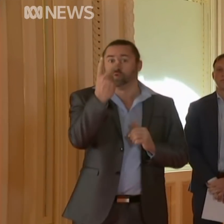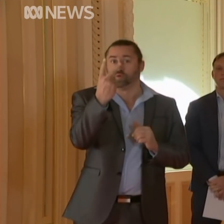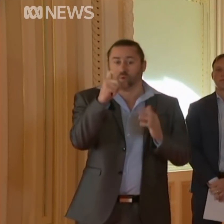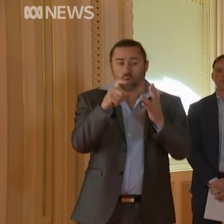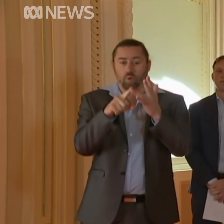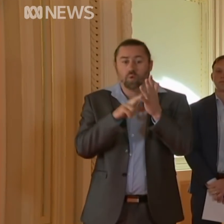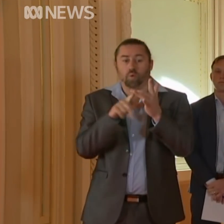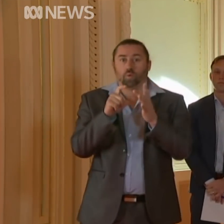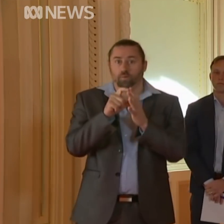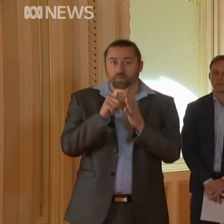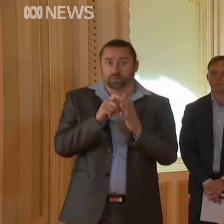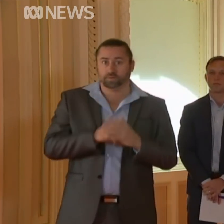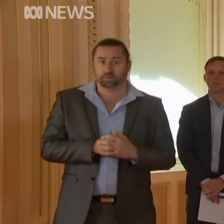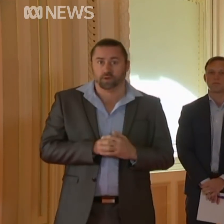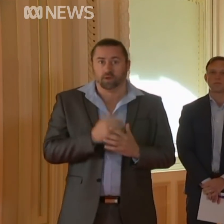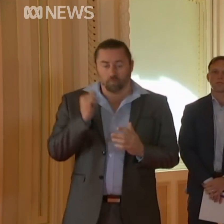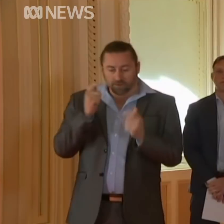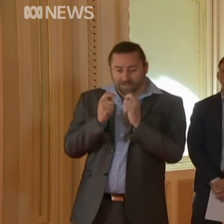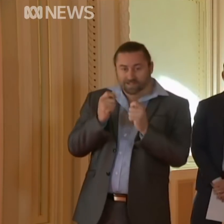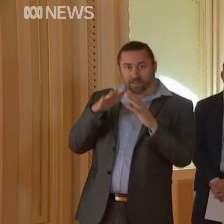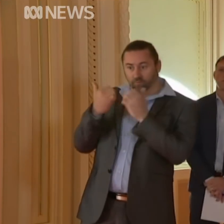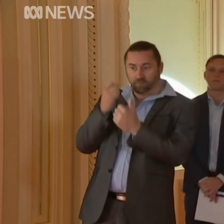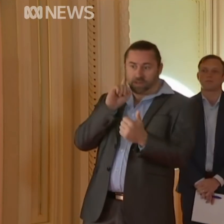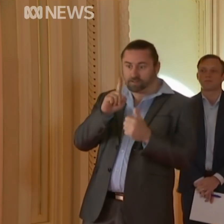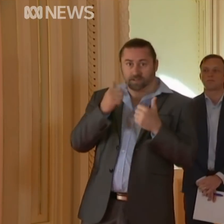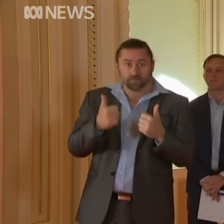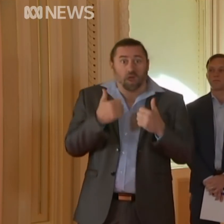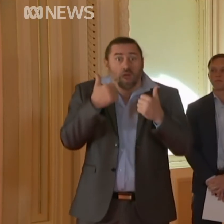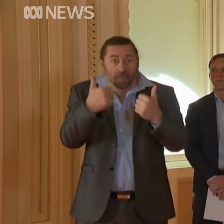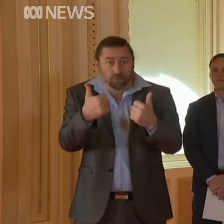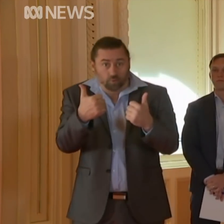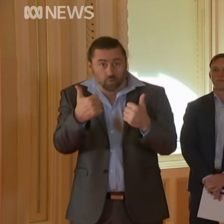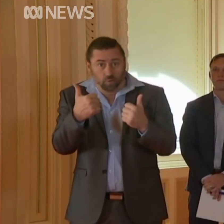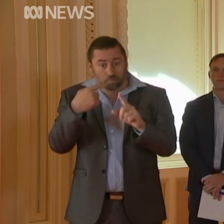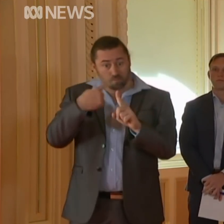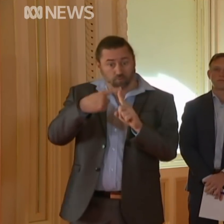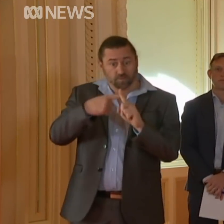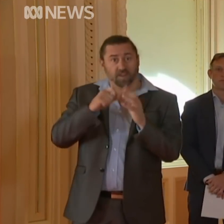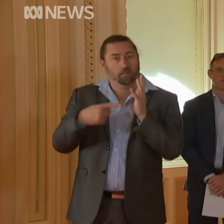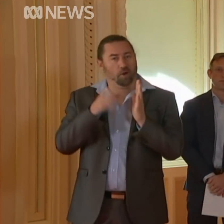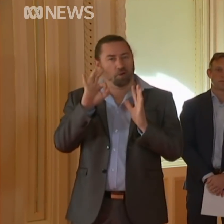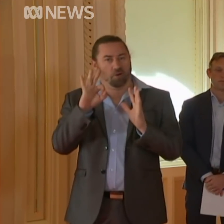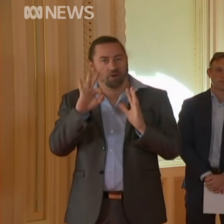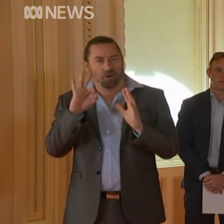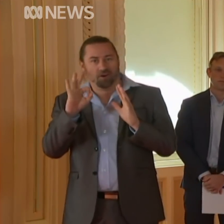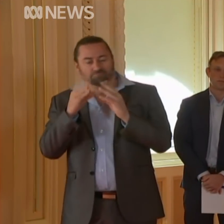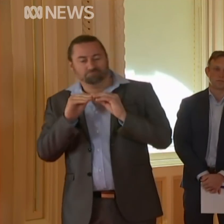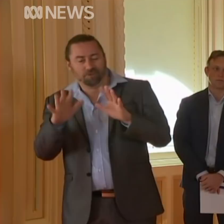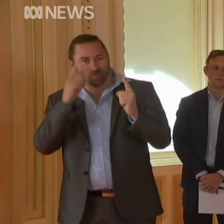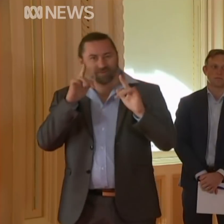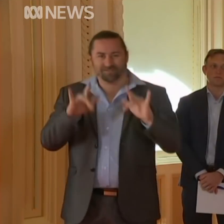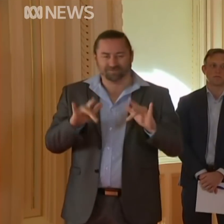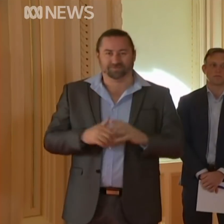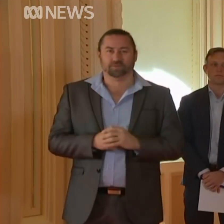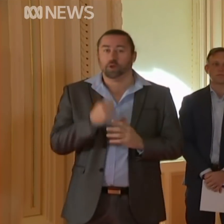cases overnight. This is a good result, but of course we're not out of the woods yet. We have 2 new